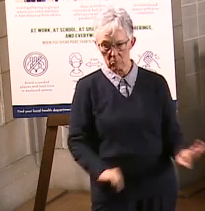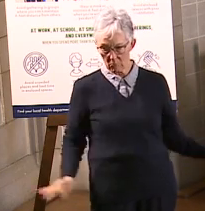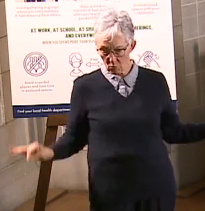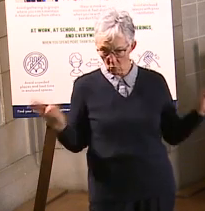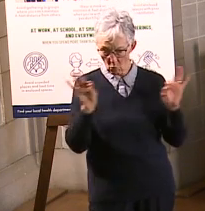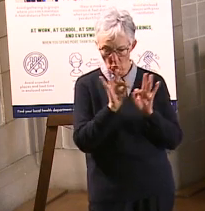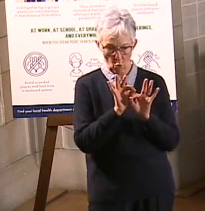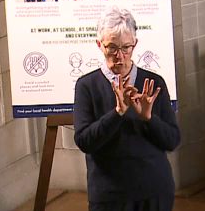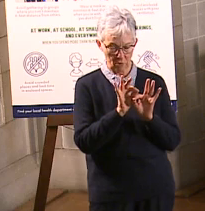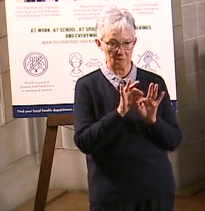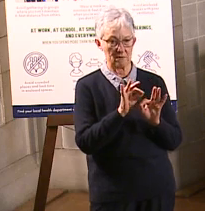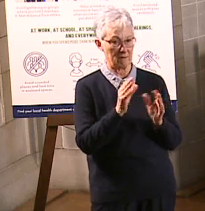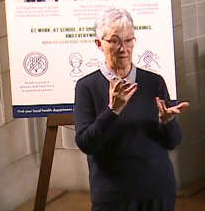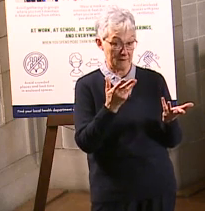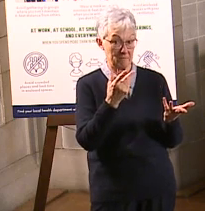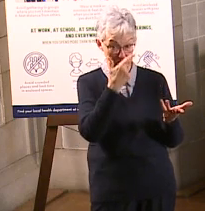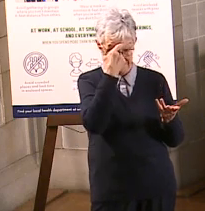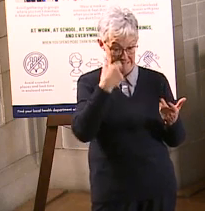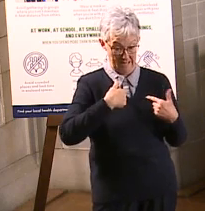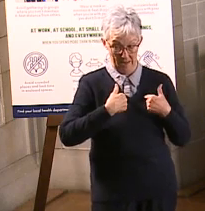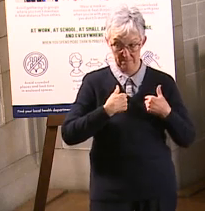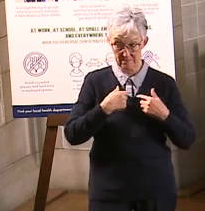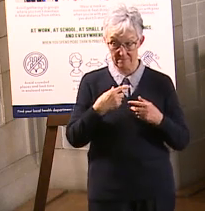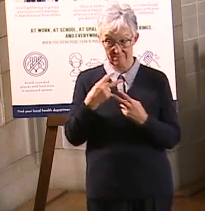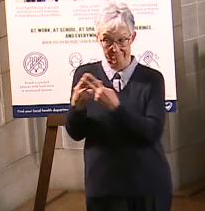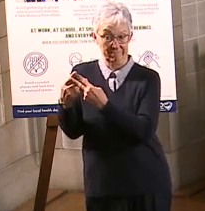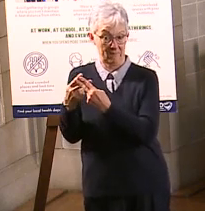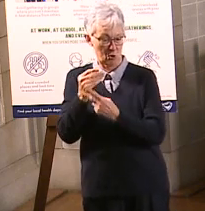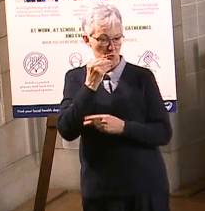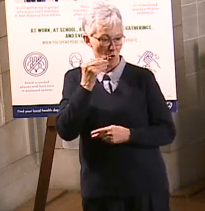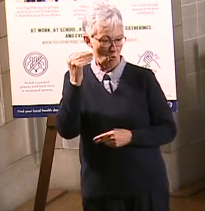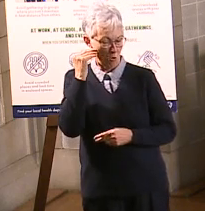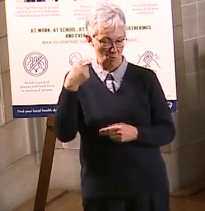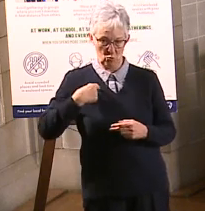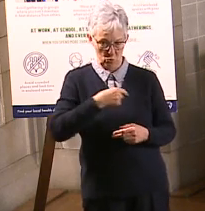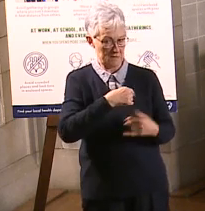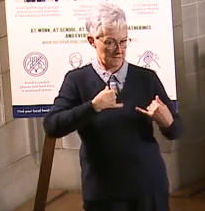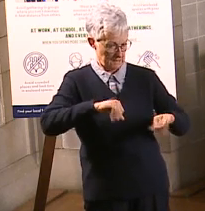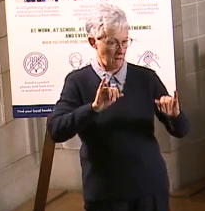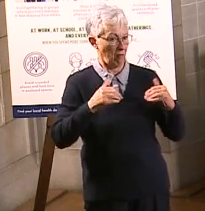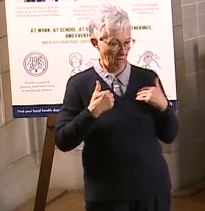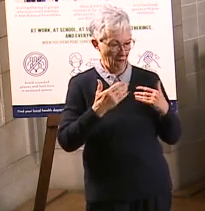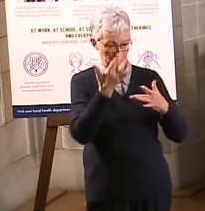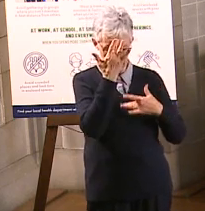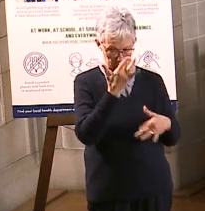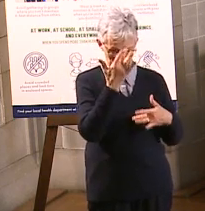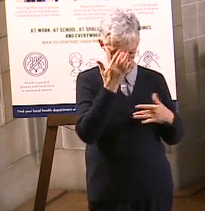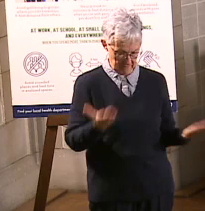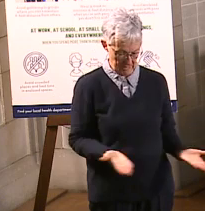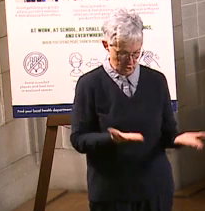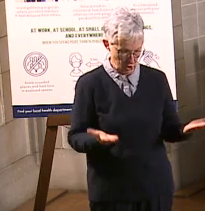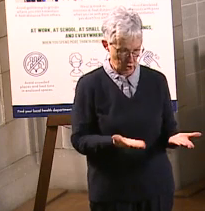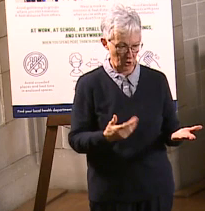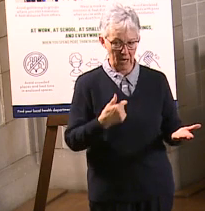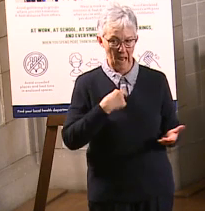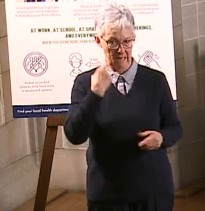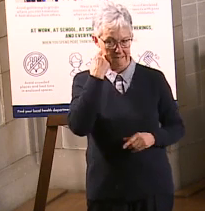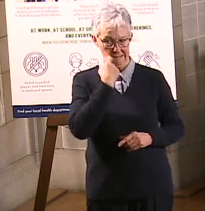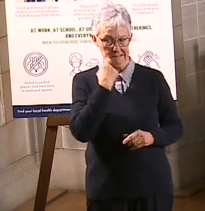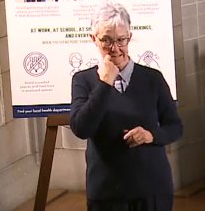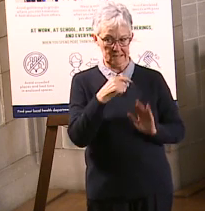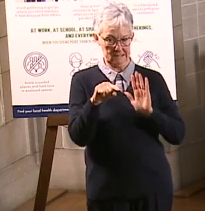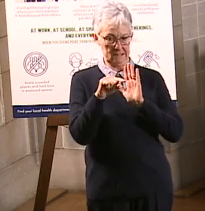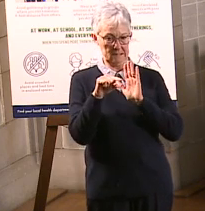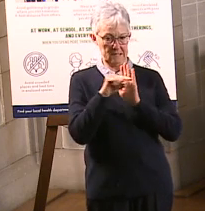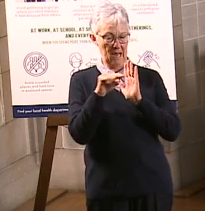quarantining your home is a demonstration we still have a pandemic going on in our state. I did test negative yesterday, which was day 5.